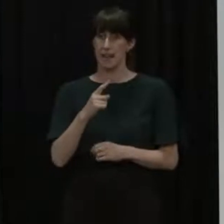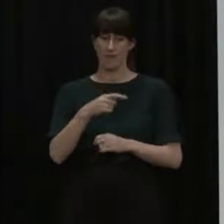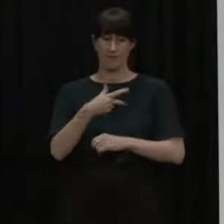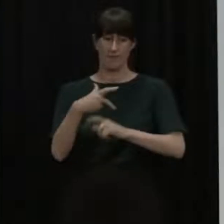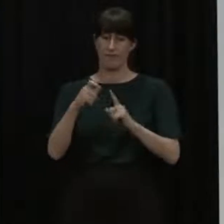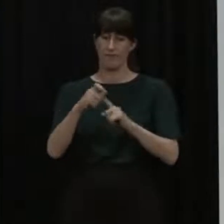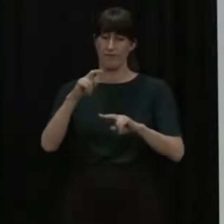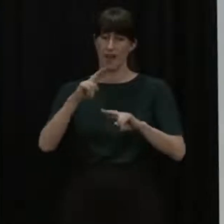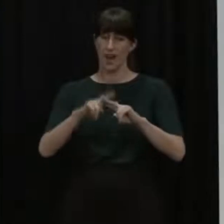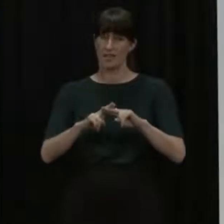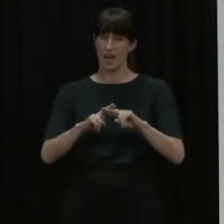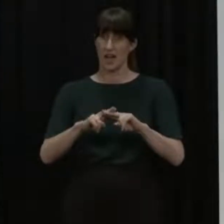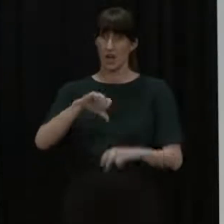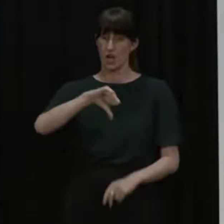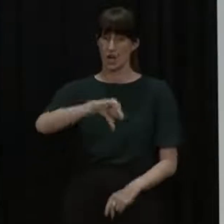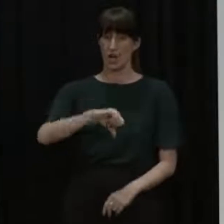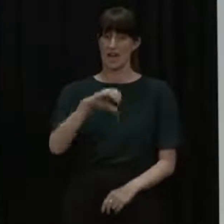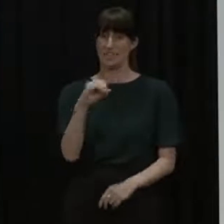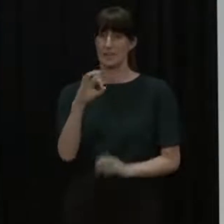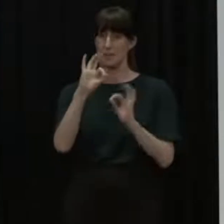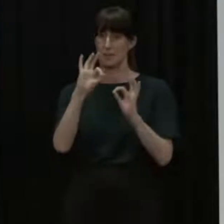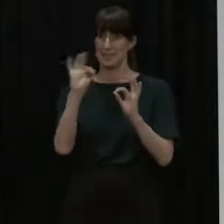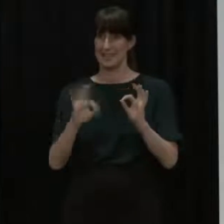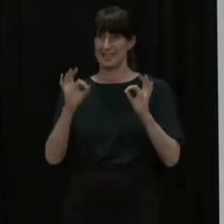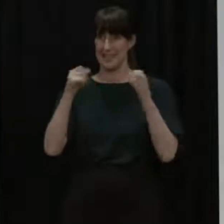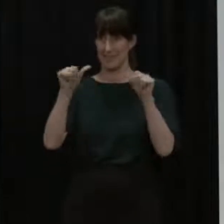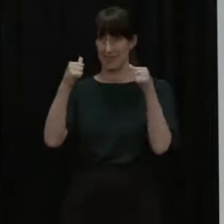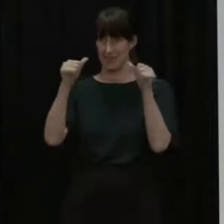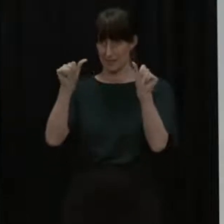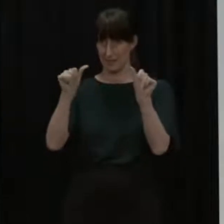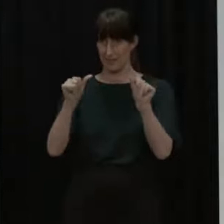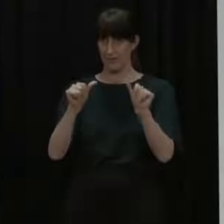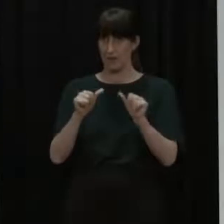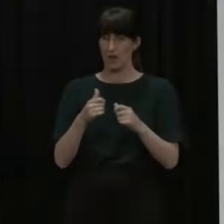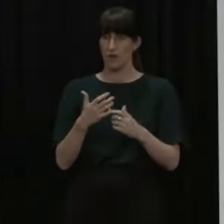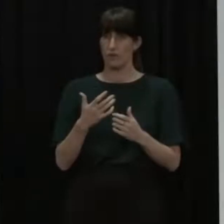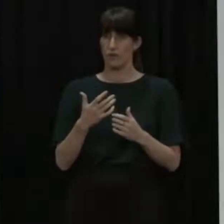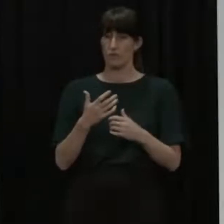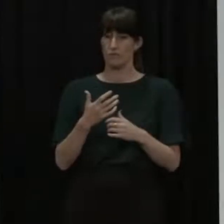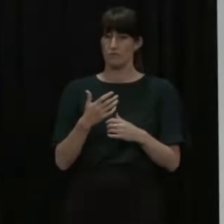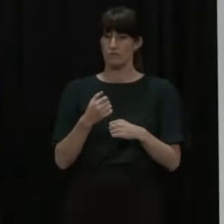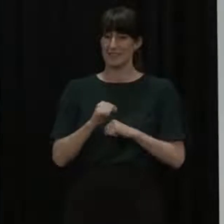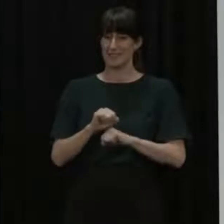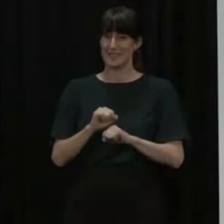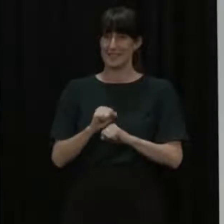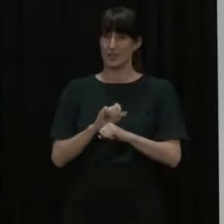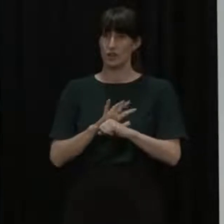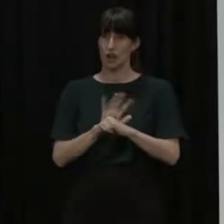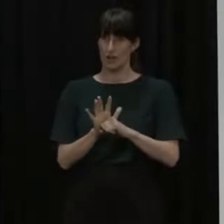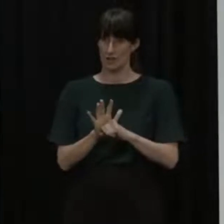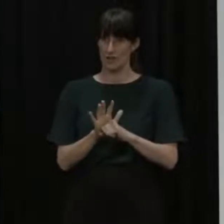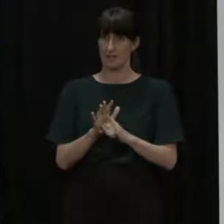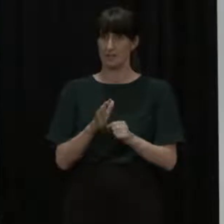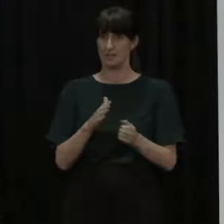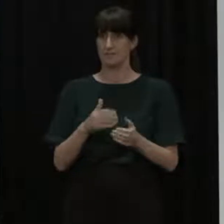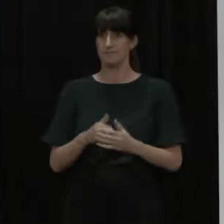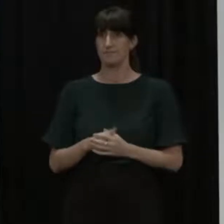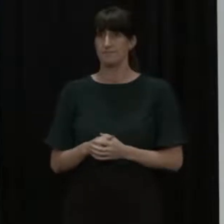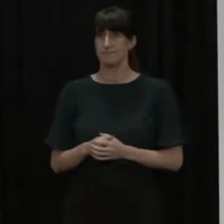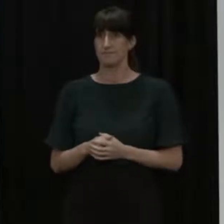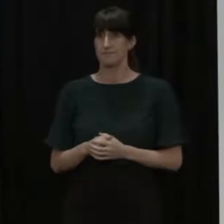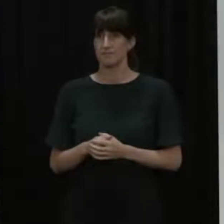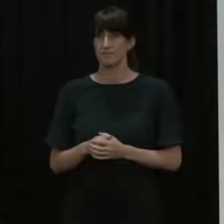effective in preventing death from COVID-19, where most infections were caused by the Delta variant. Internationally, we're